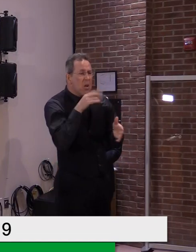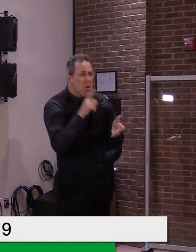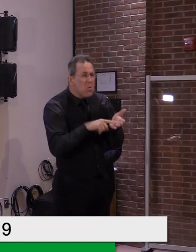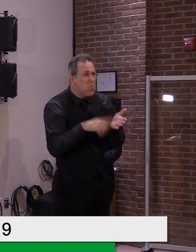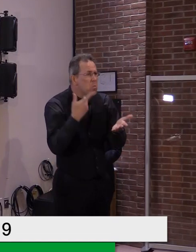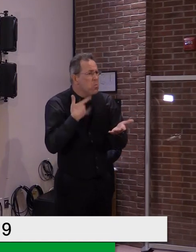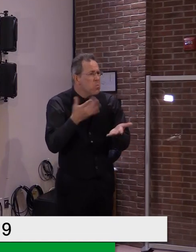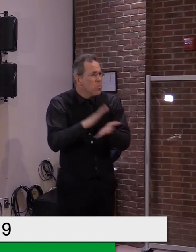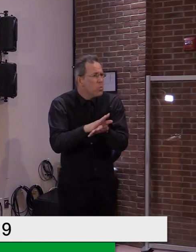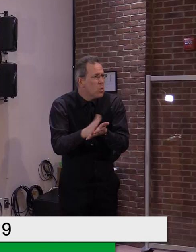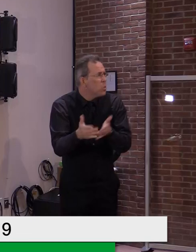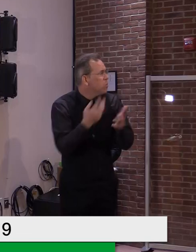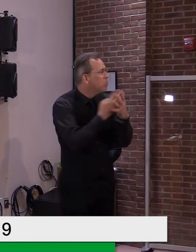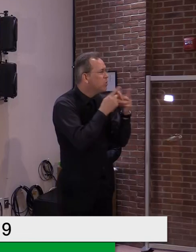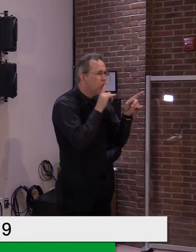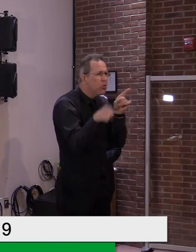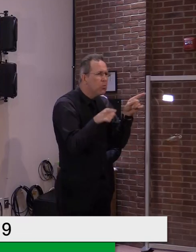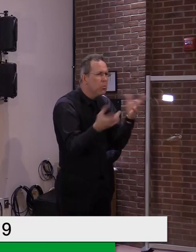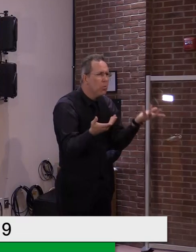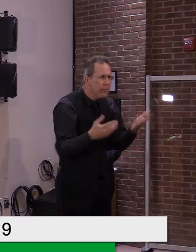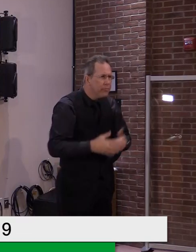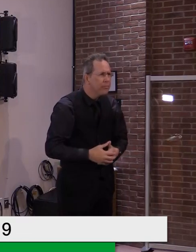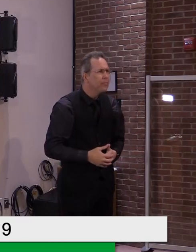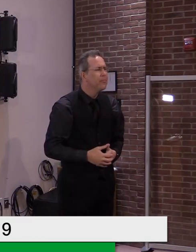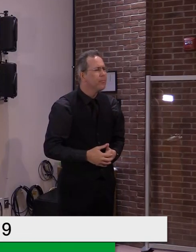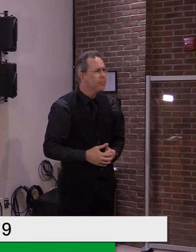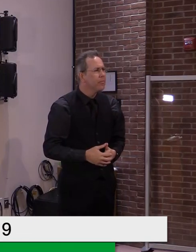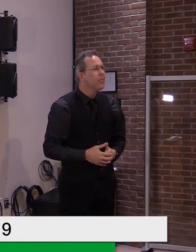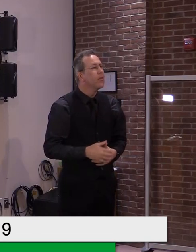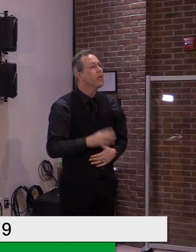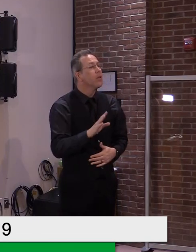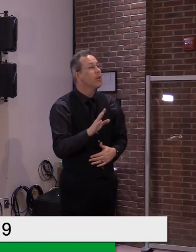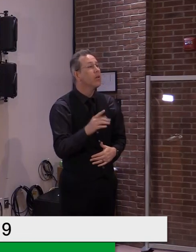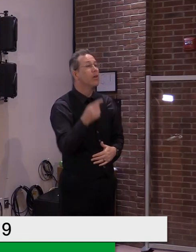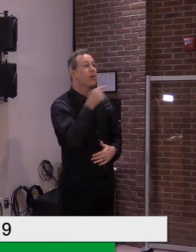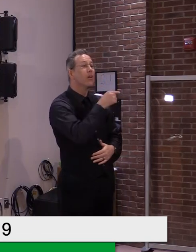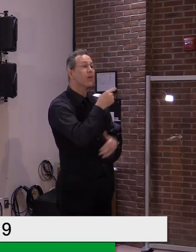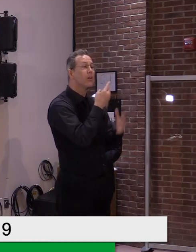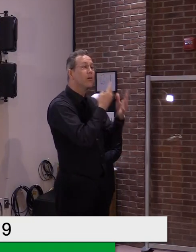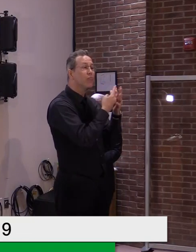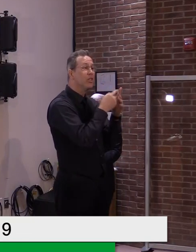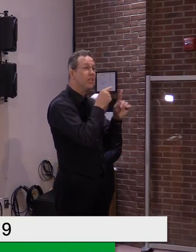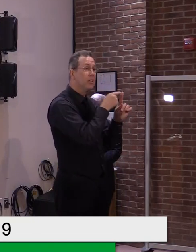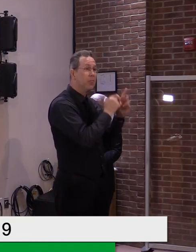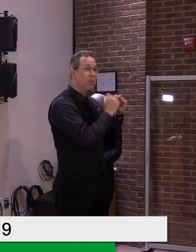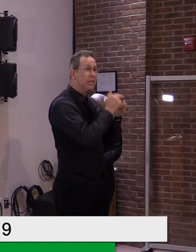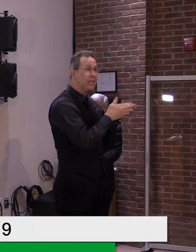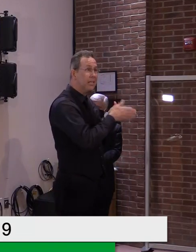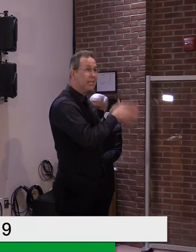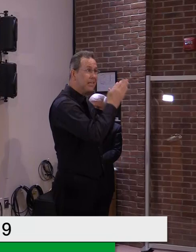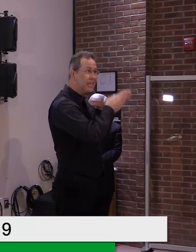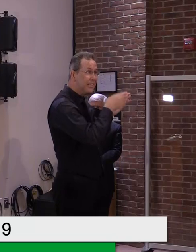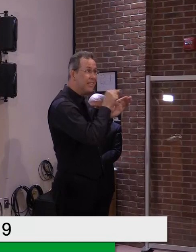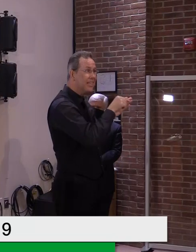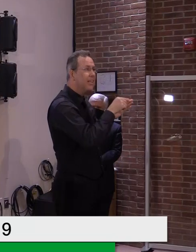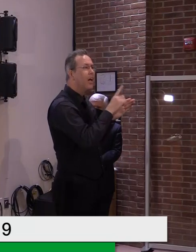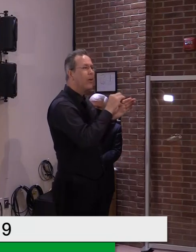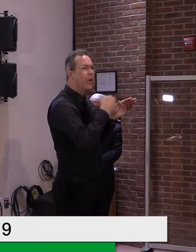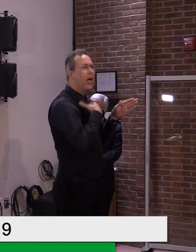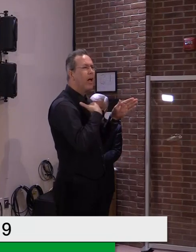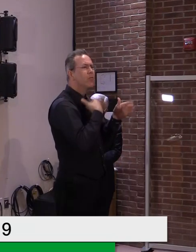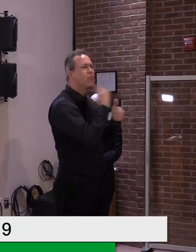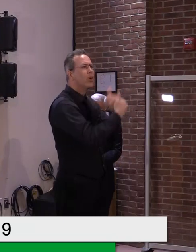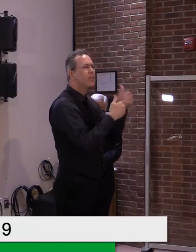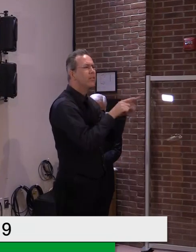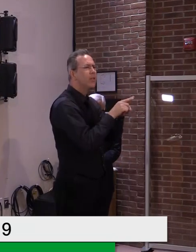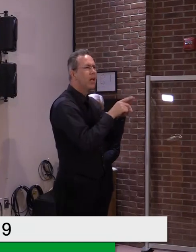facilities, those do actually get processed same day at the state health